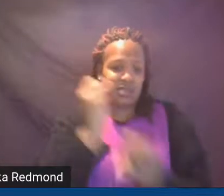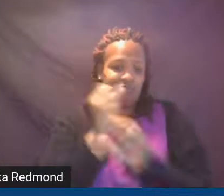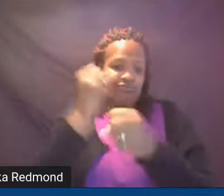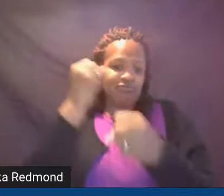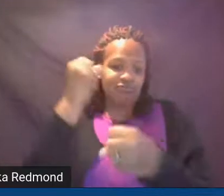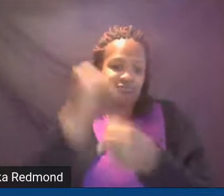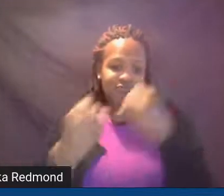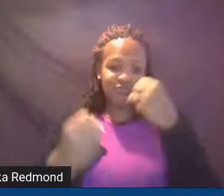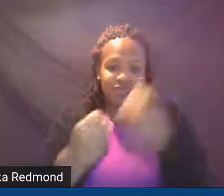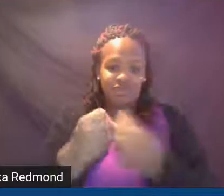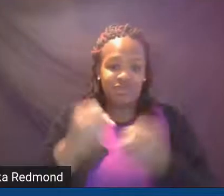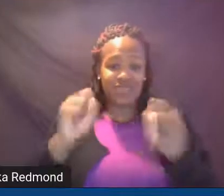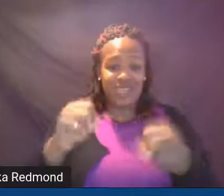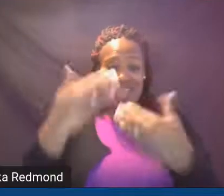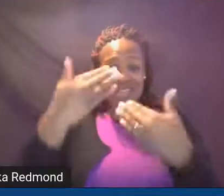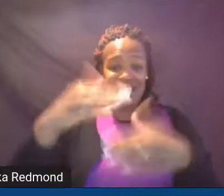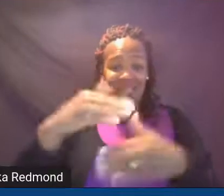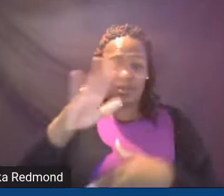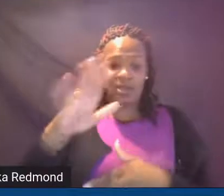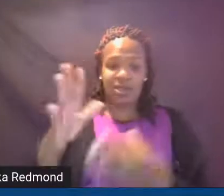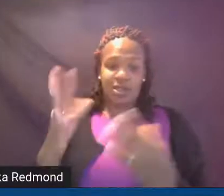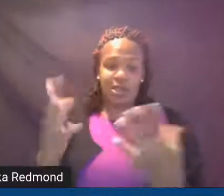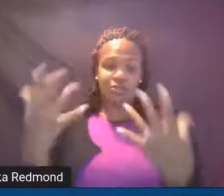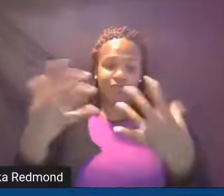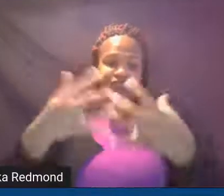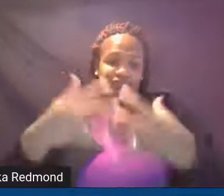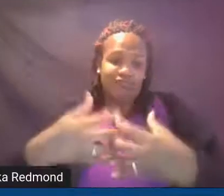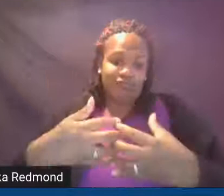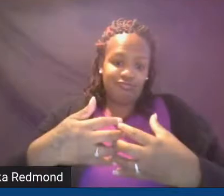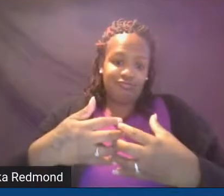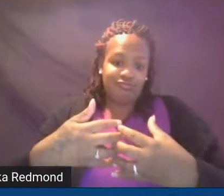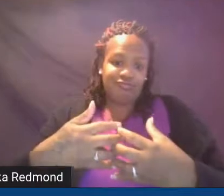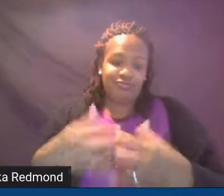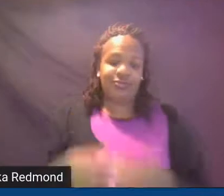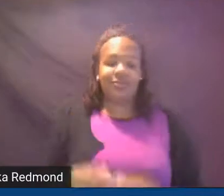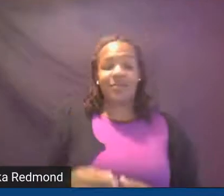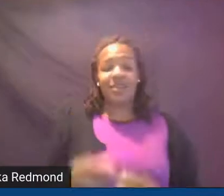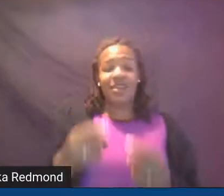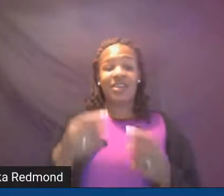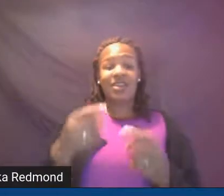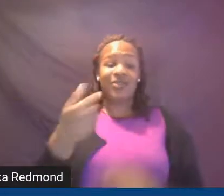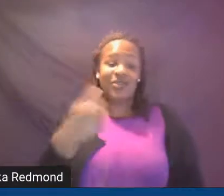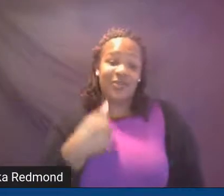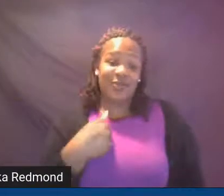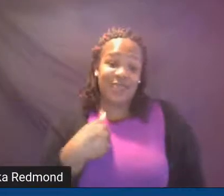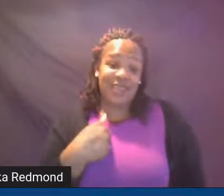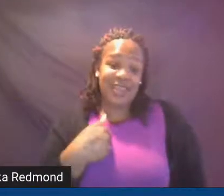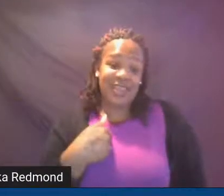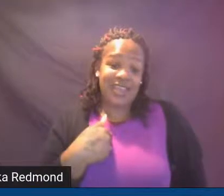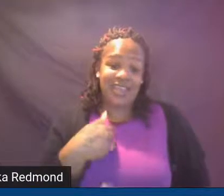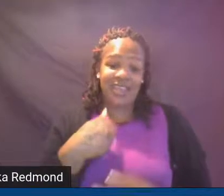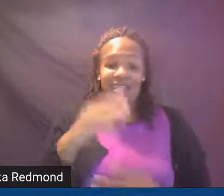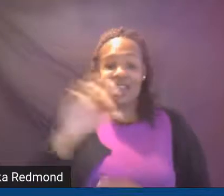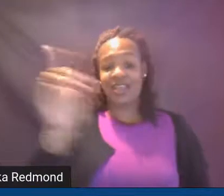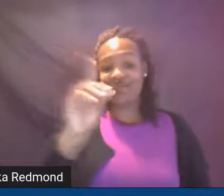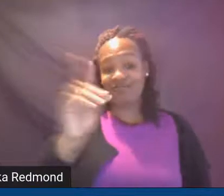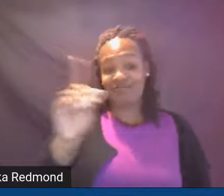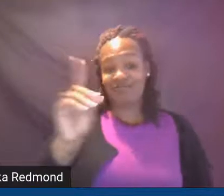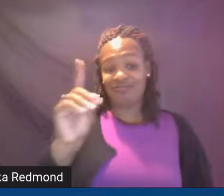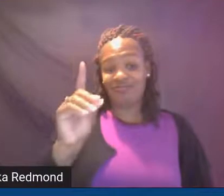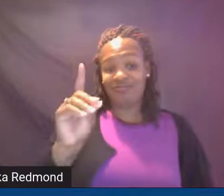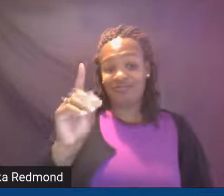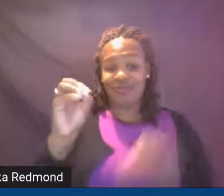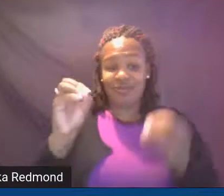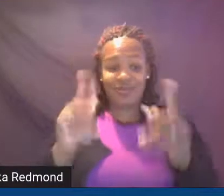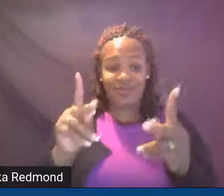engagement when instituted correctly. So to me, that is the democratization of opportunity